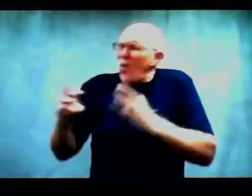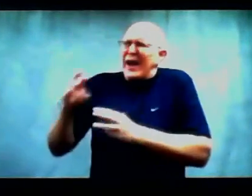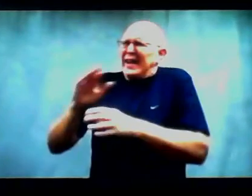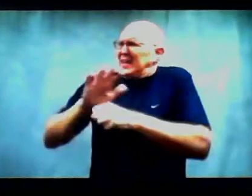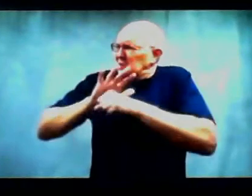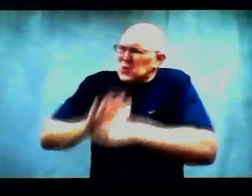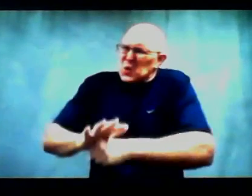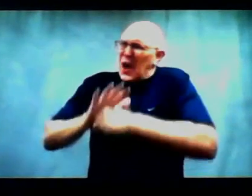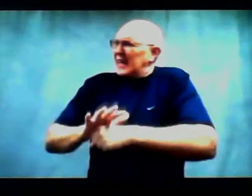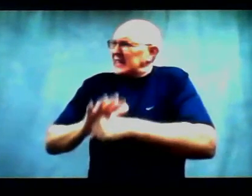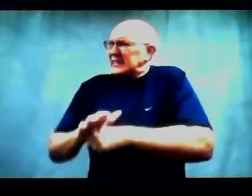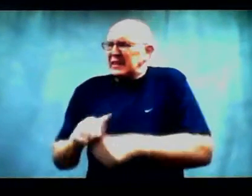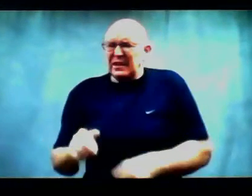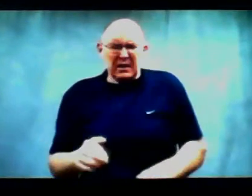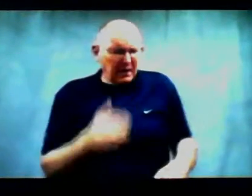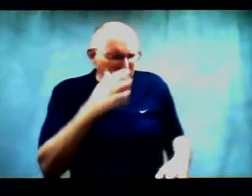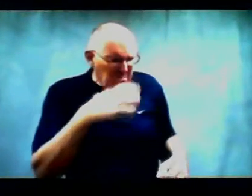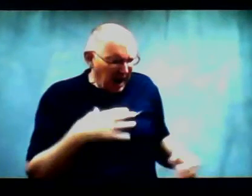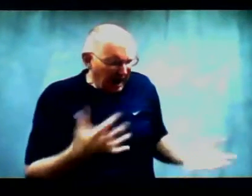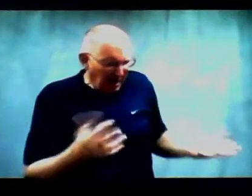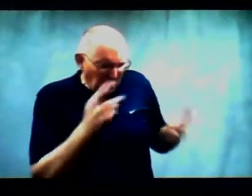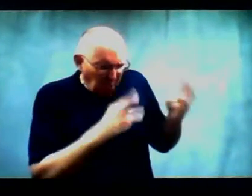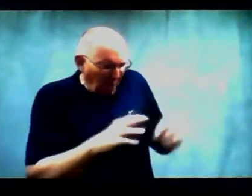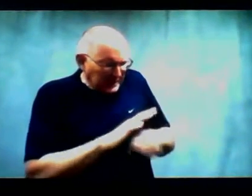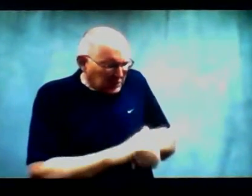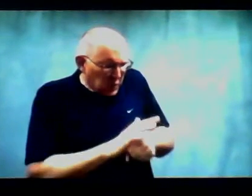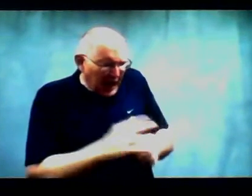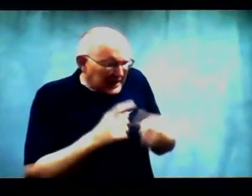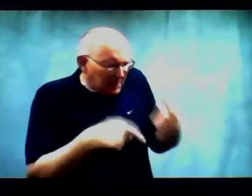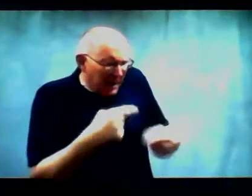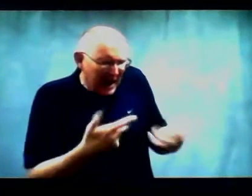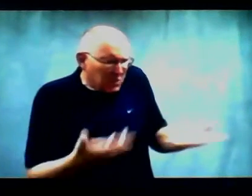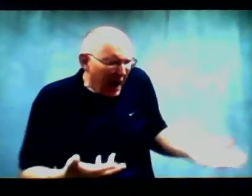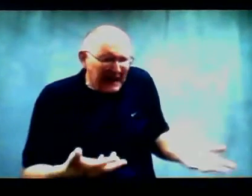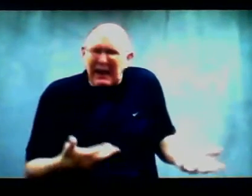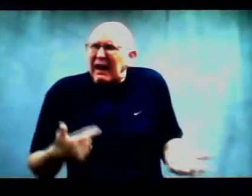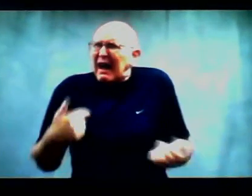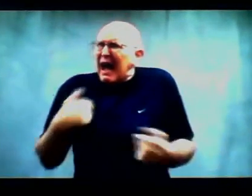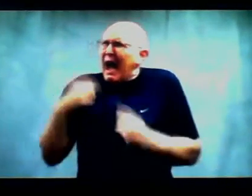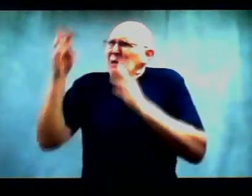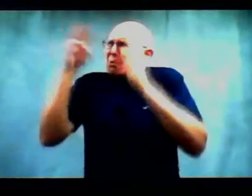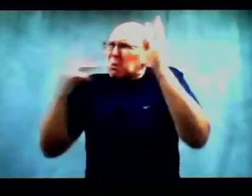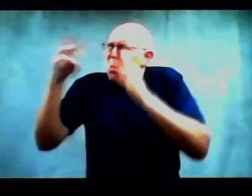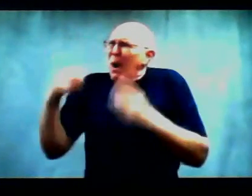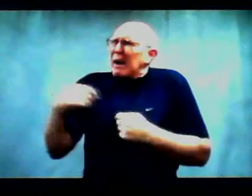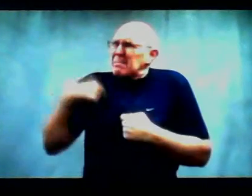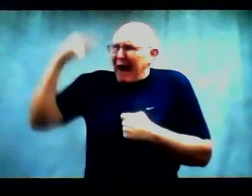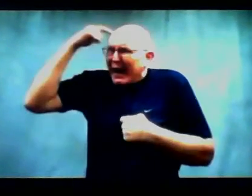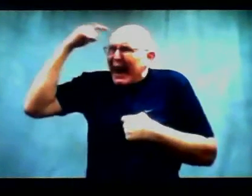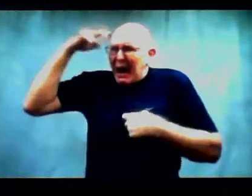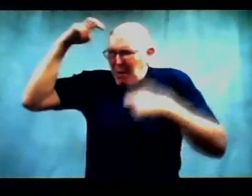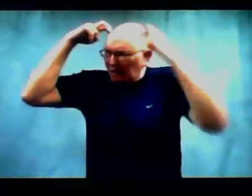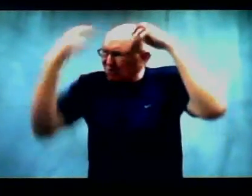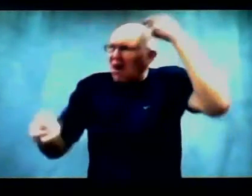I'm worried. I'm stressed. The man said, well, what are you stressed about? What? The man said, I'm worried my